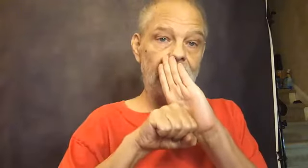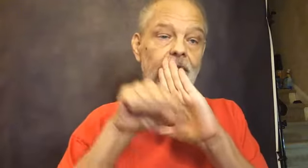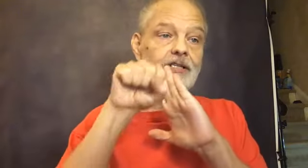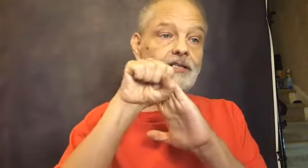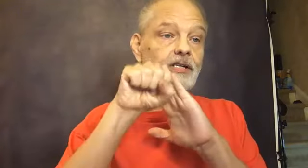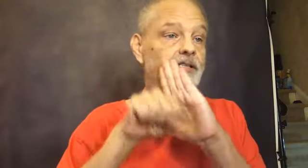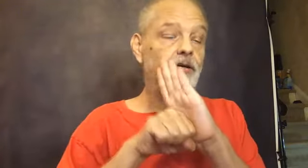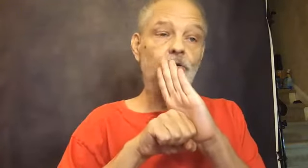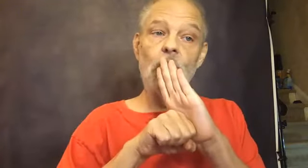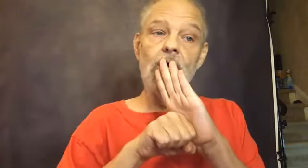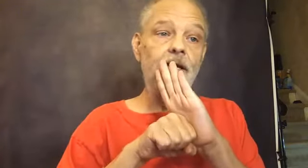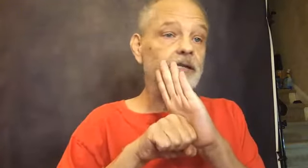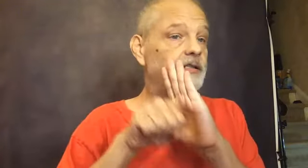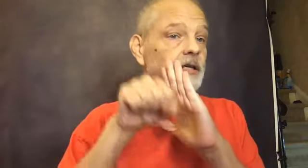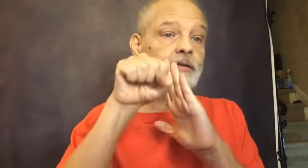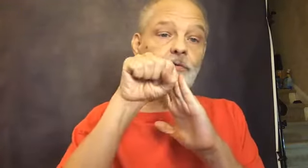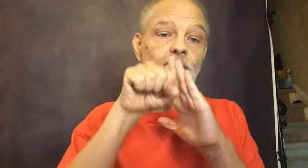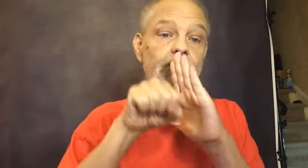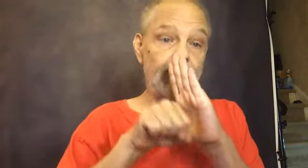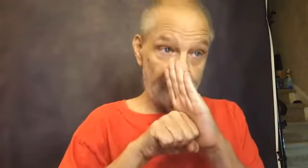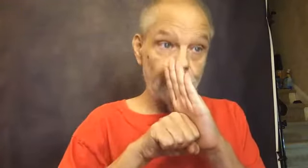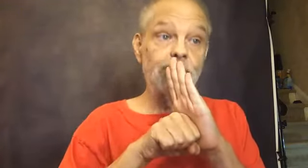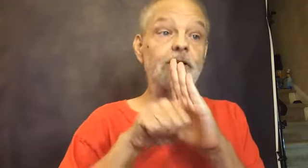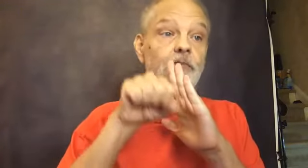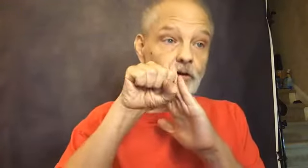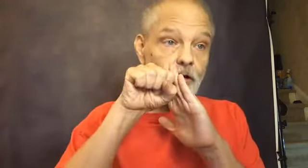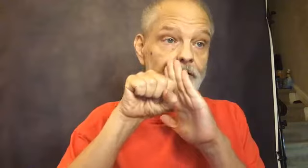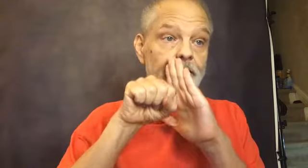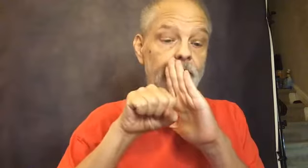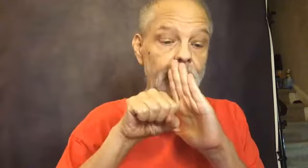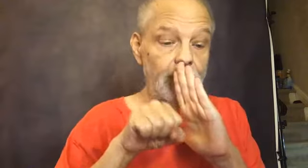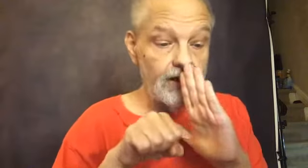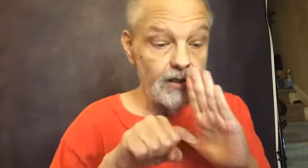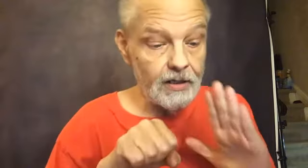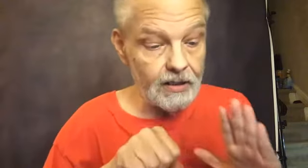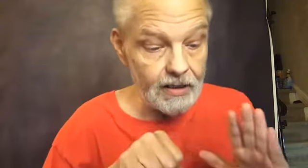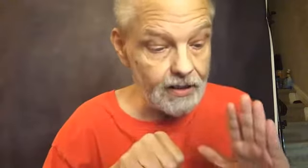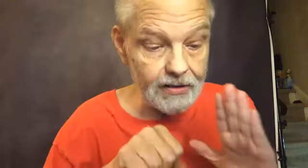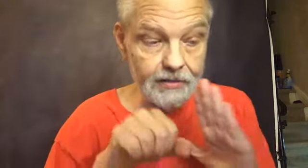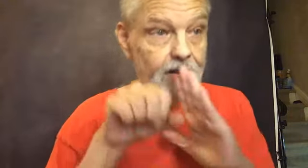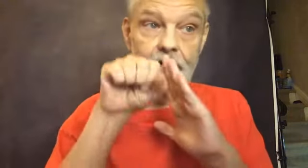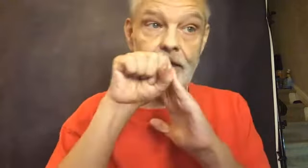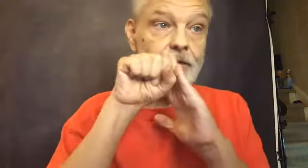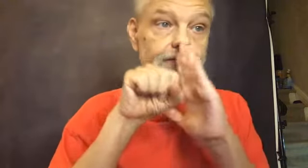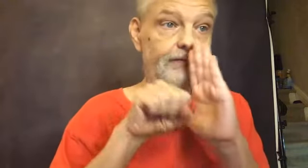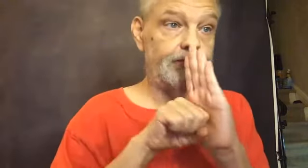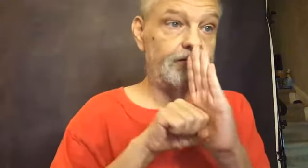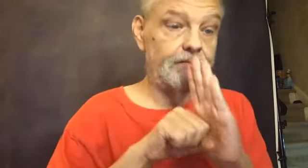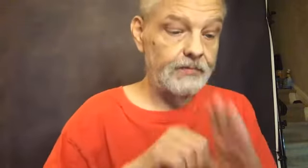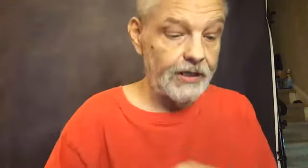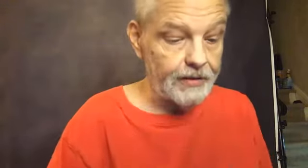is initialized. I don't know why it's done this way, but you do see it very often this way in any kind of setting.